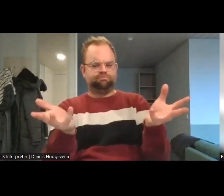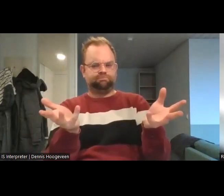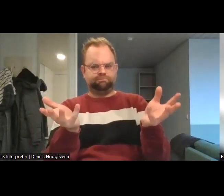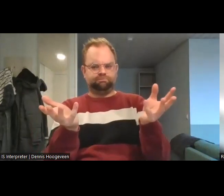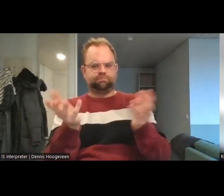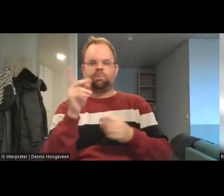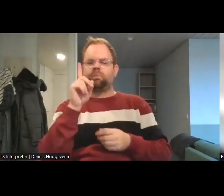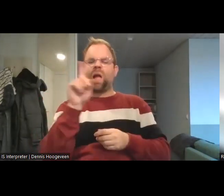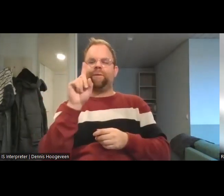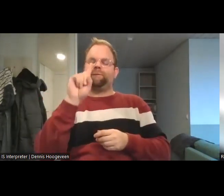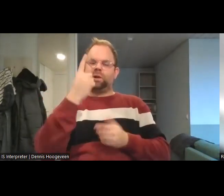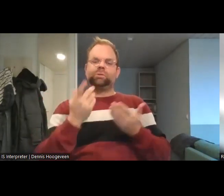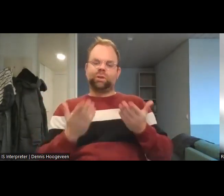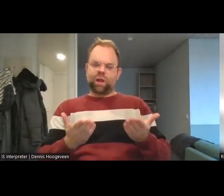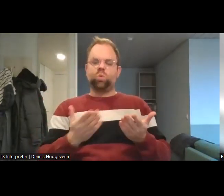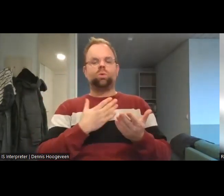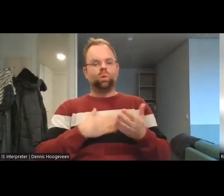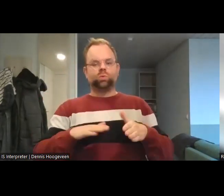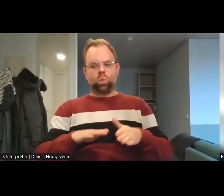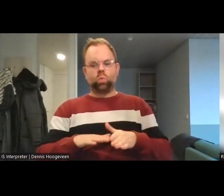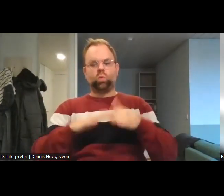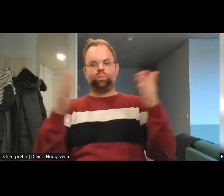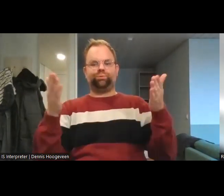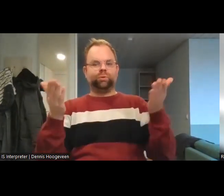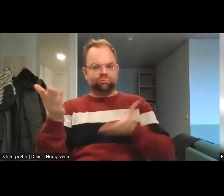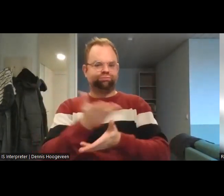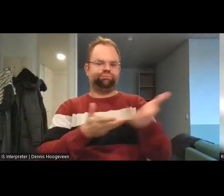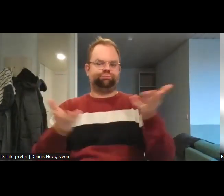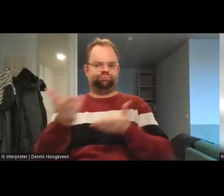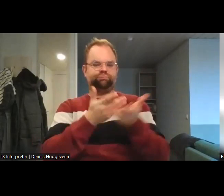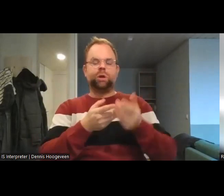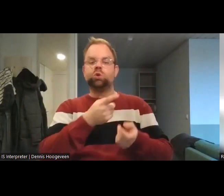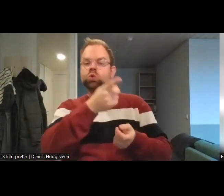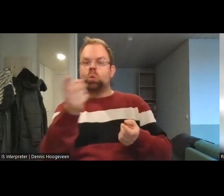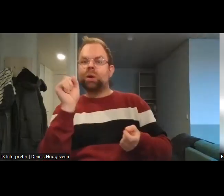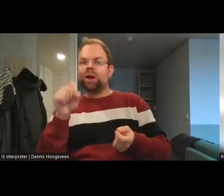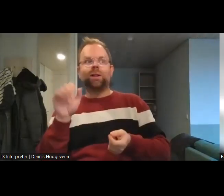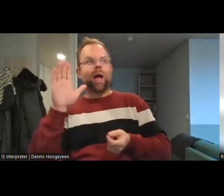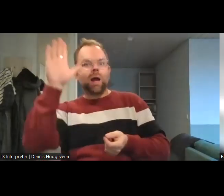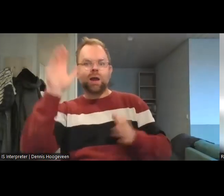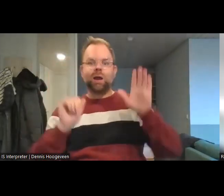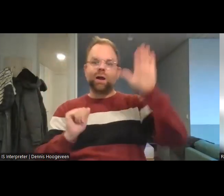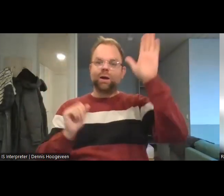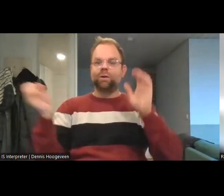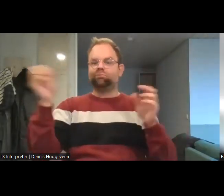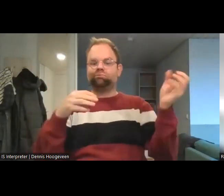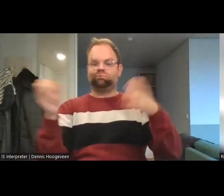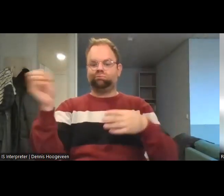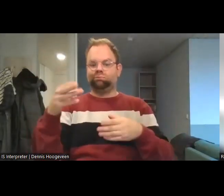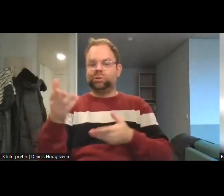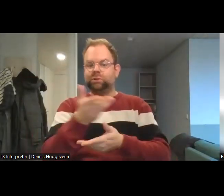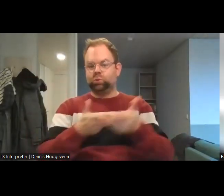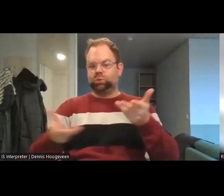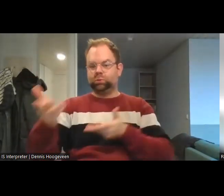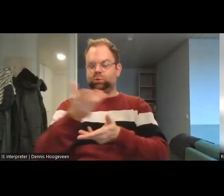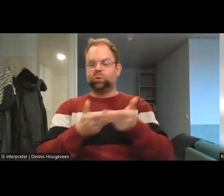speaking ourselves a lot through panelists, through partners, etc. And now we would like to